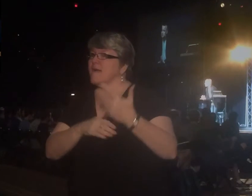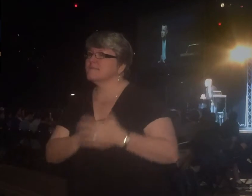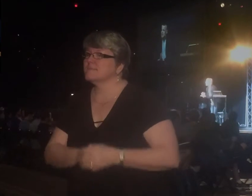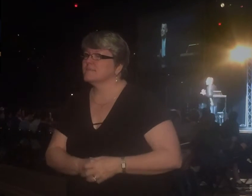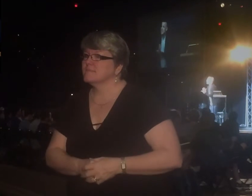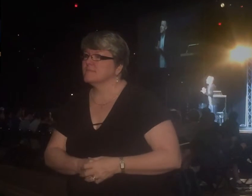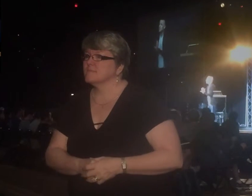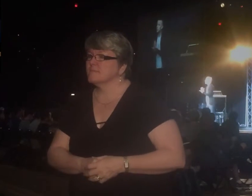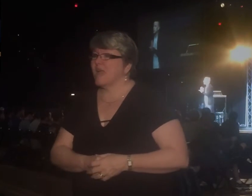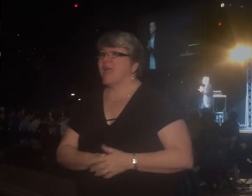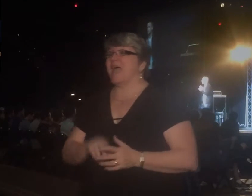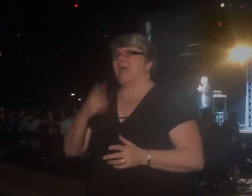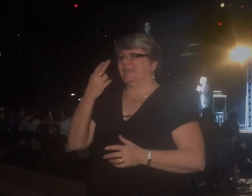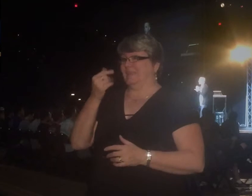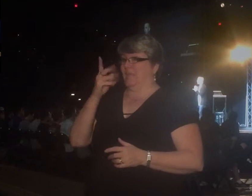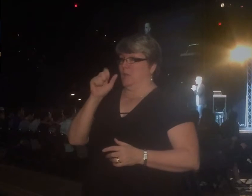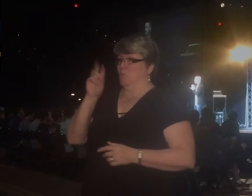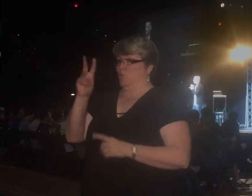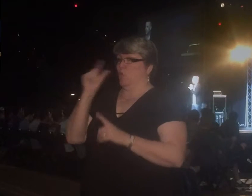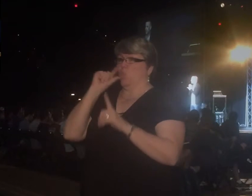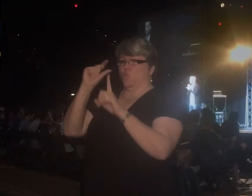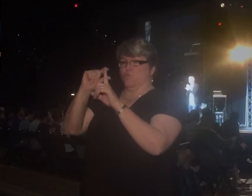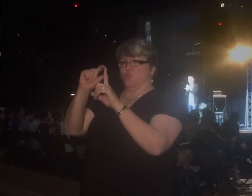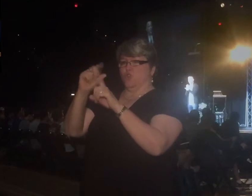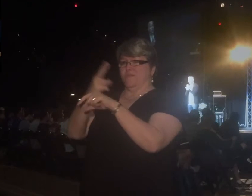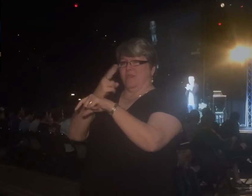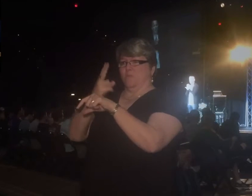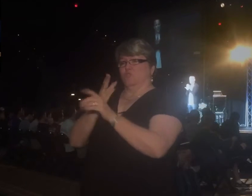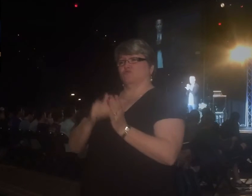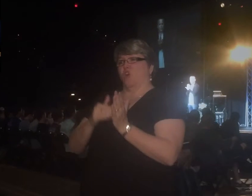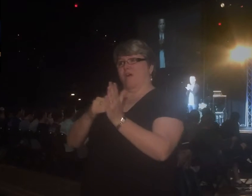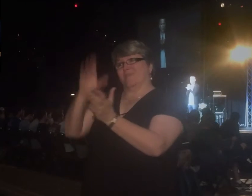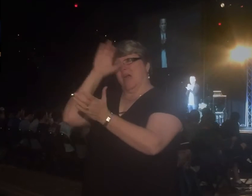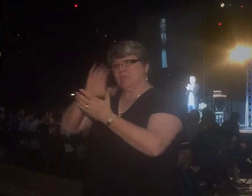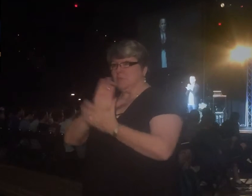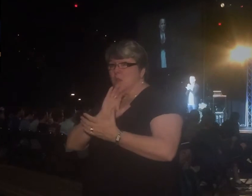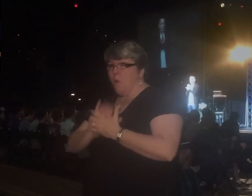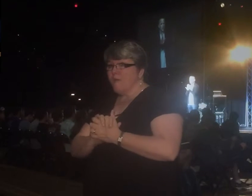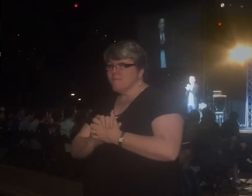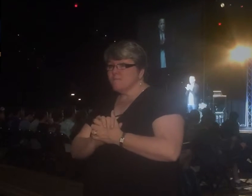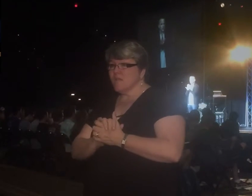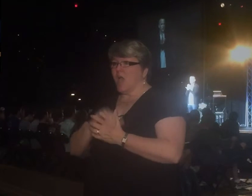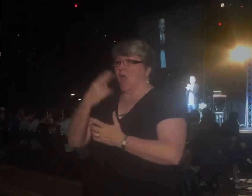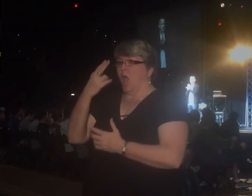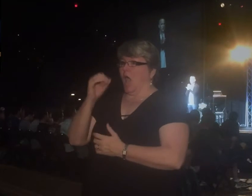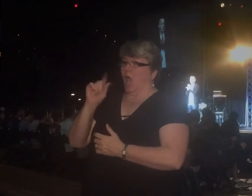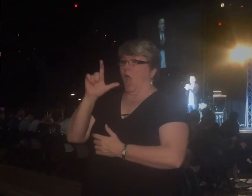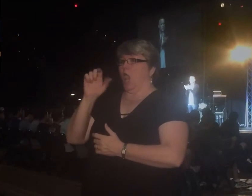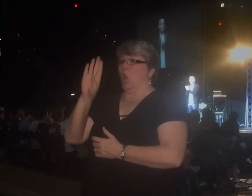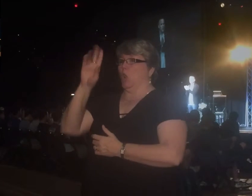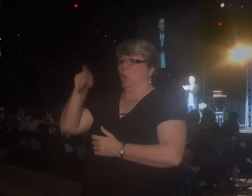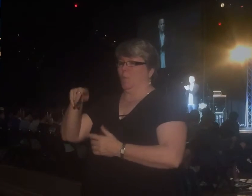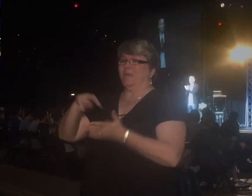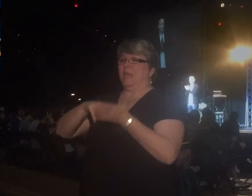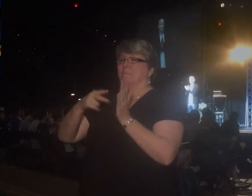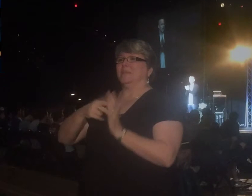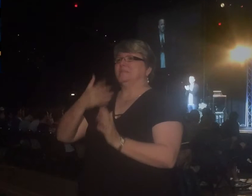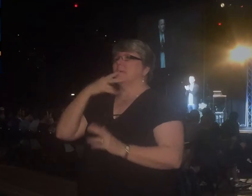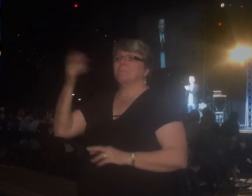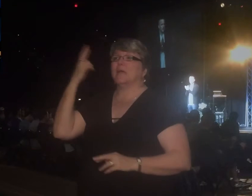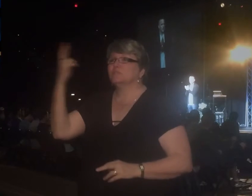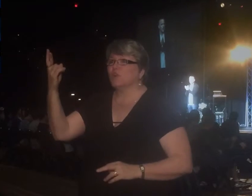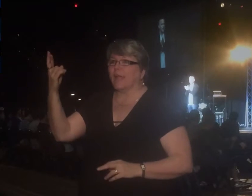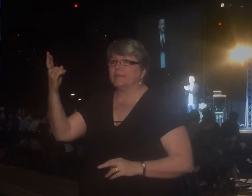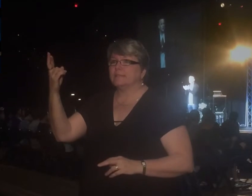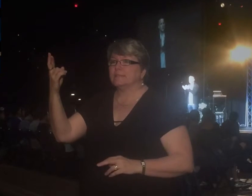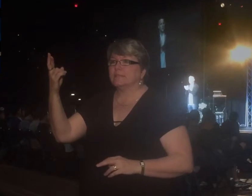evaluation process. In Hebrew, do you know what the word was that was used often of a husband and a wife? Halup.